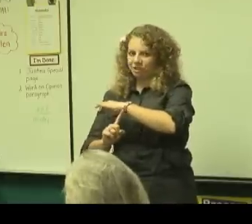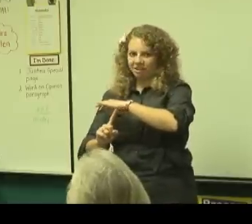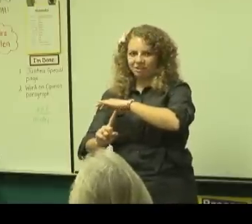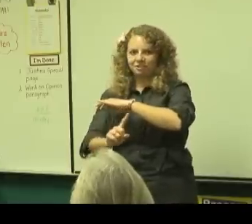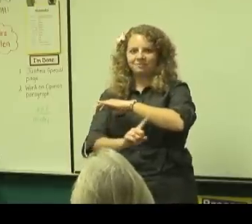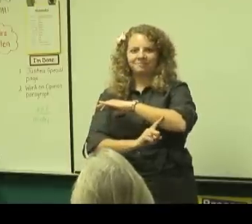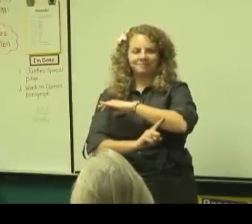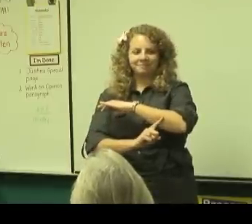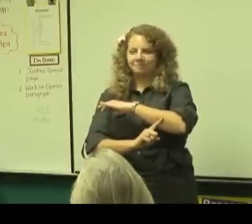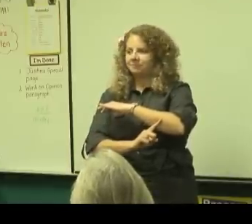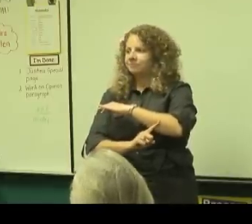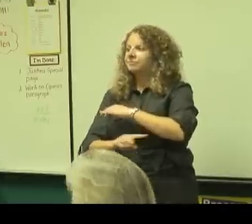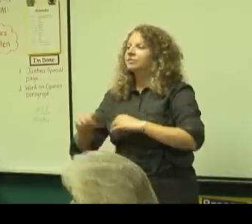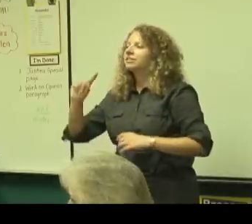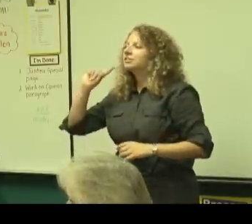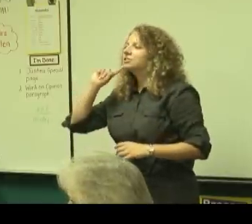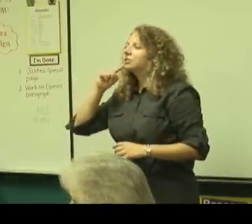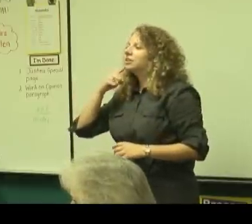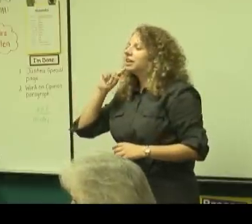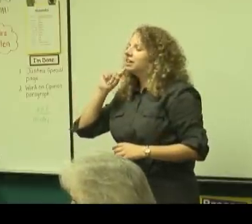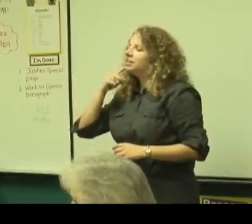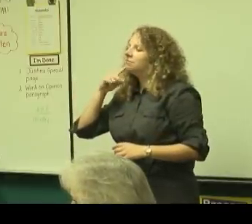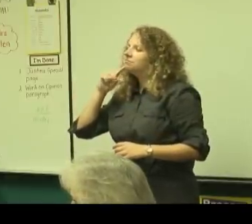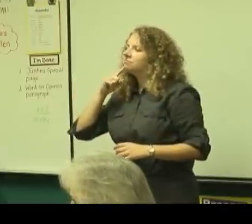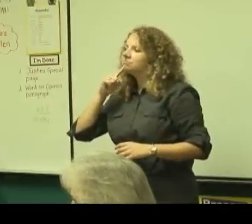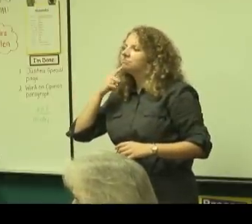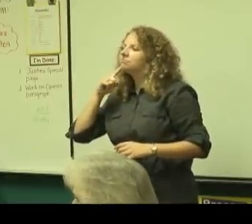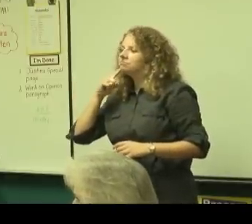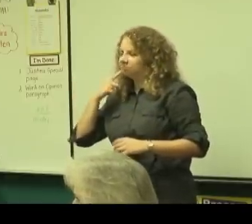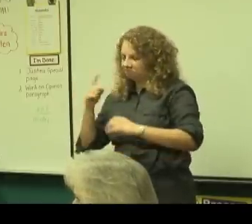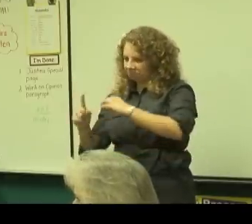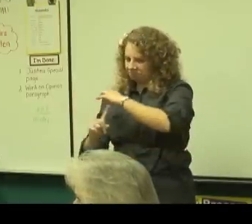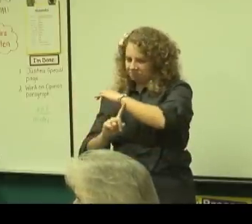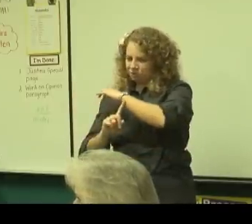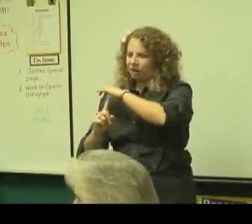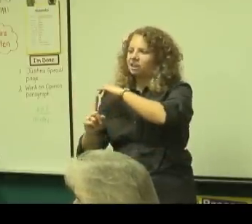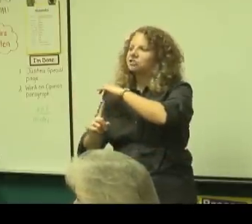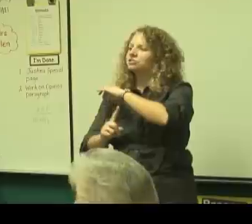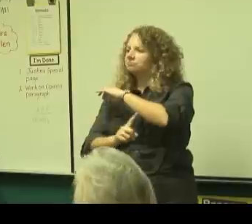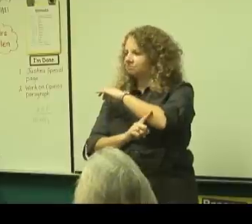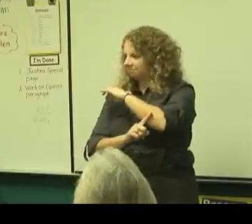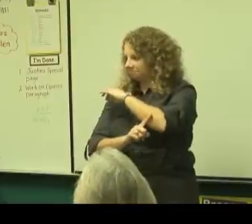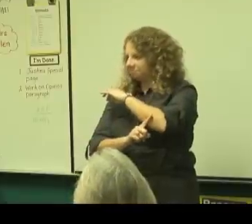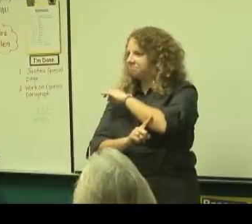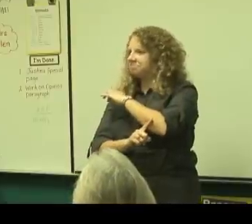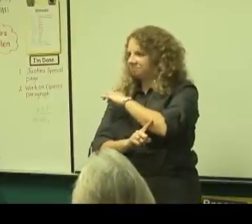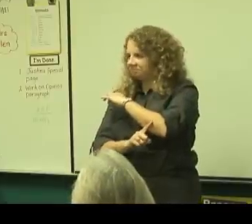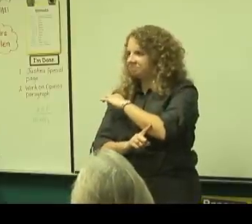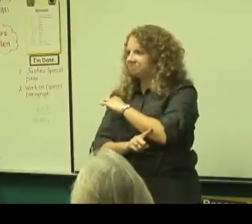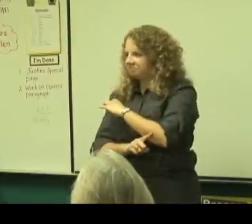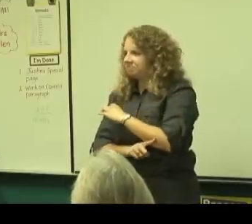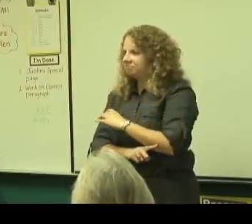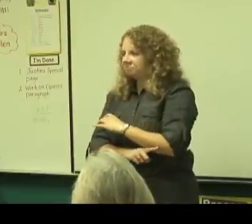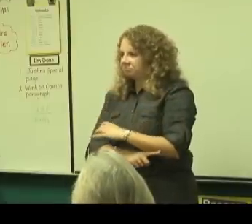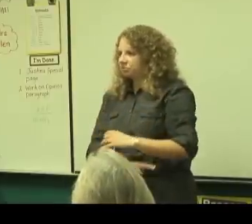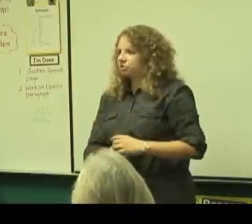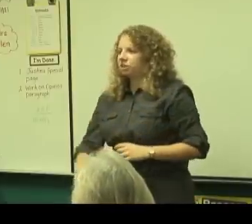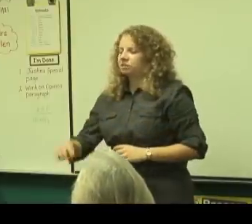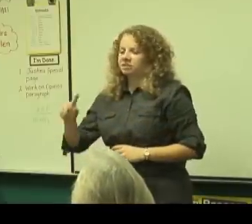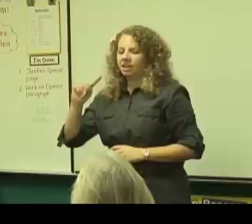So candy, trash, So candy. and trash. Okay. So I could say